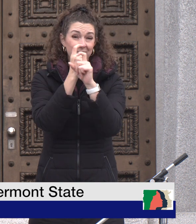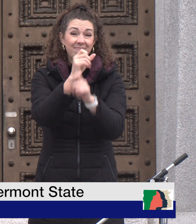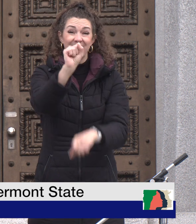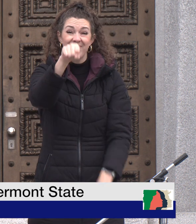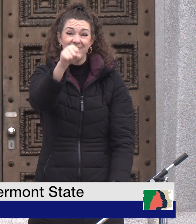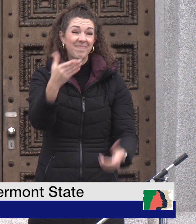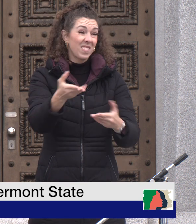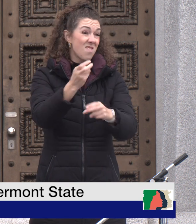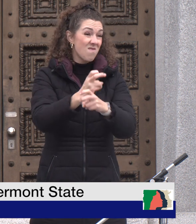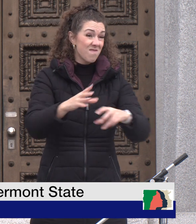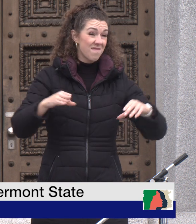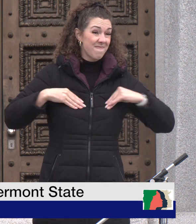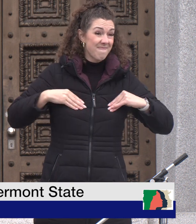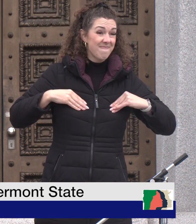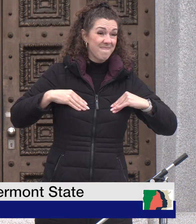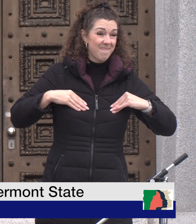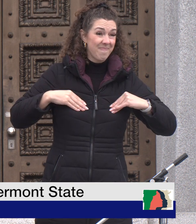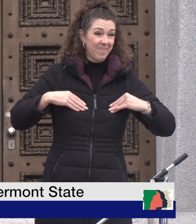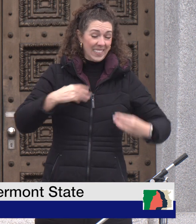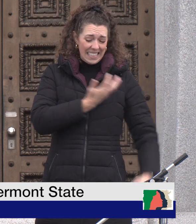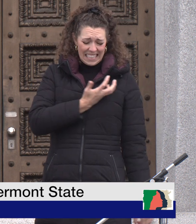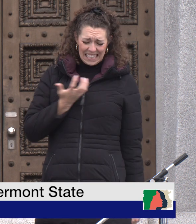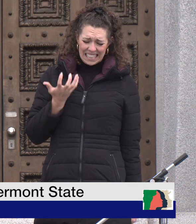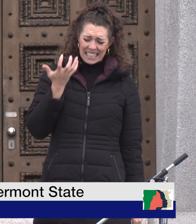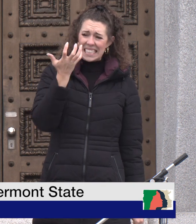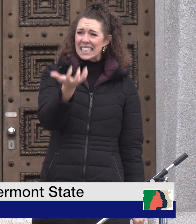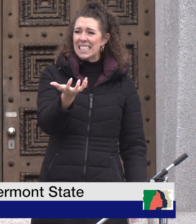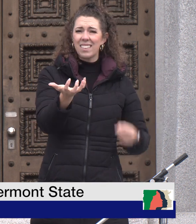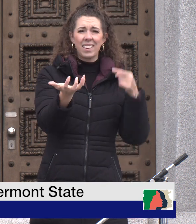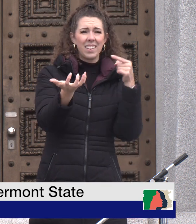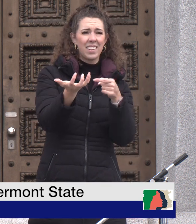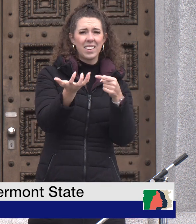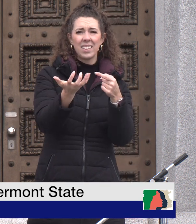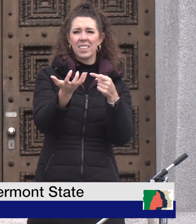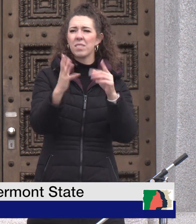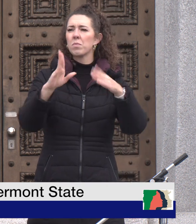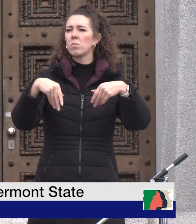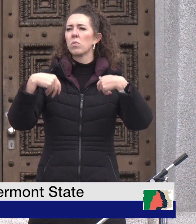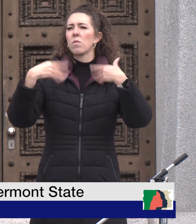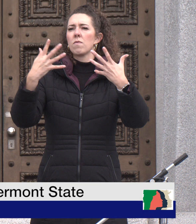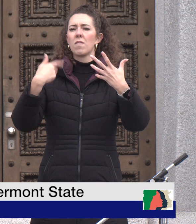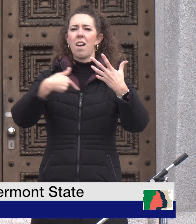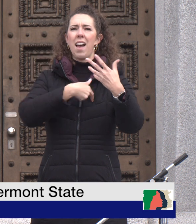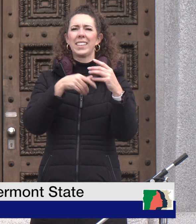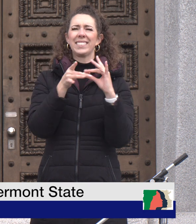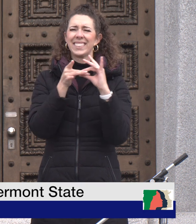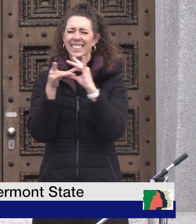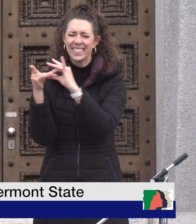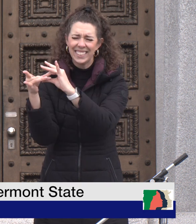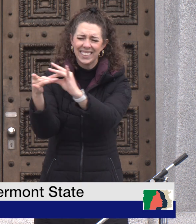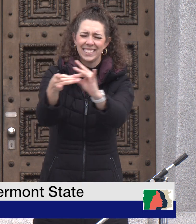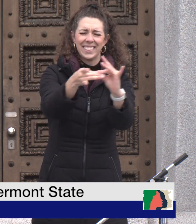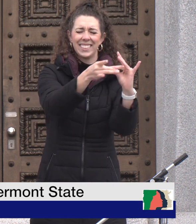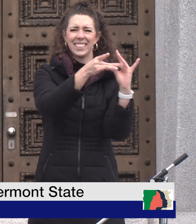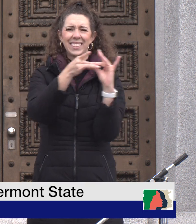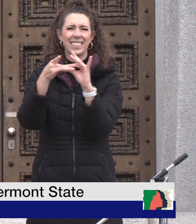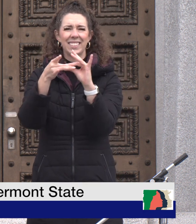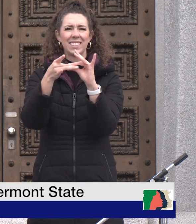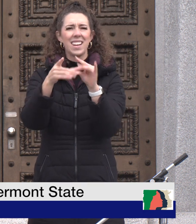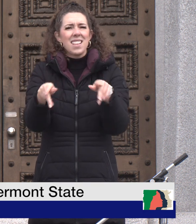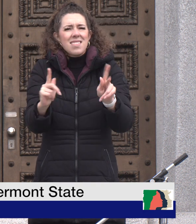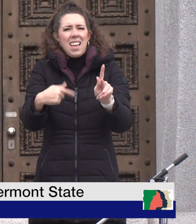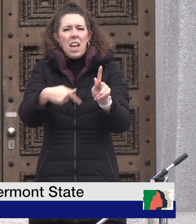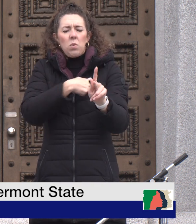hear. And those truths bring great solidarity and understanding